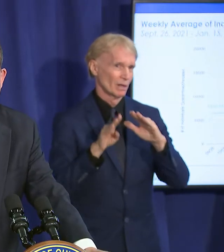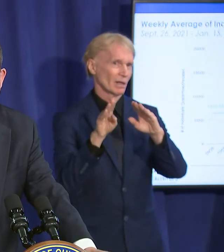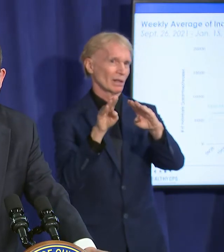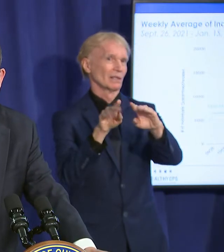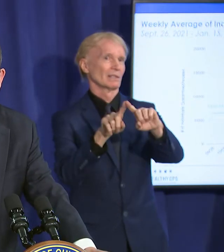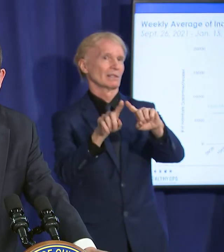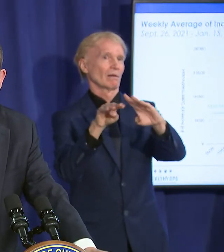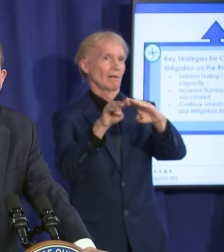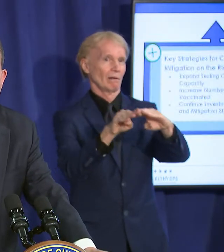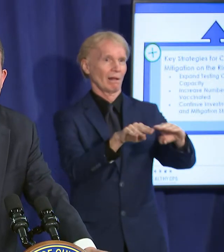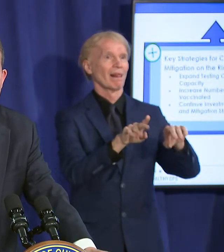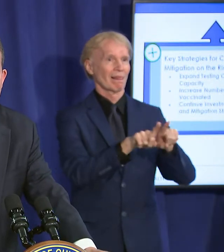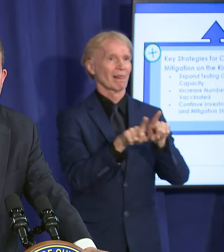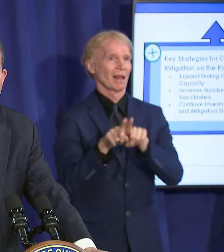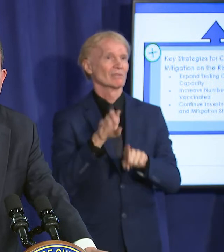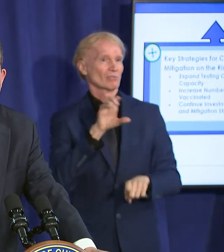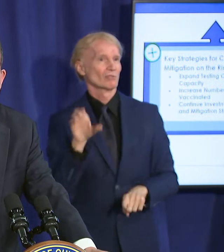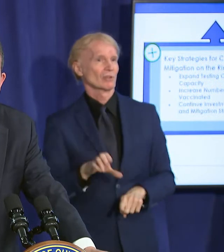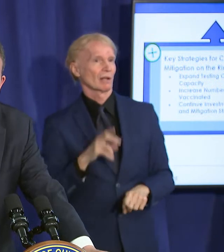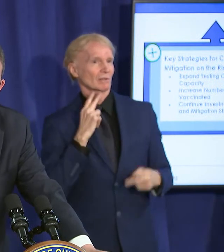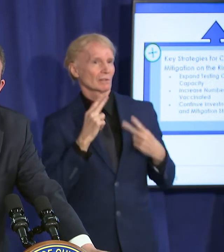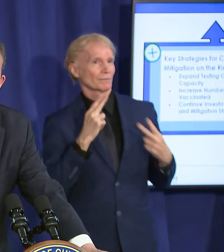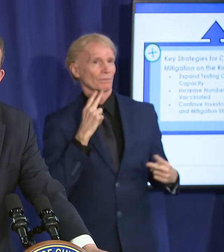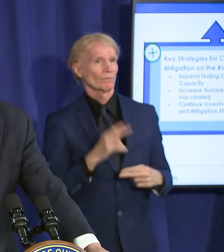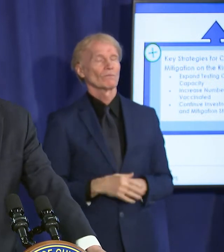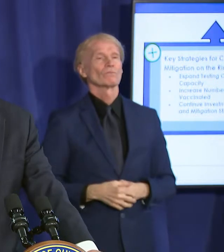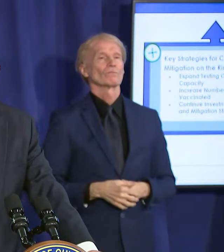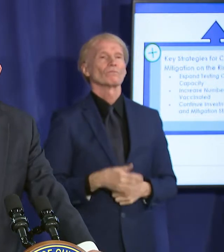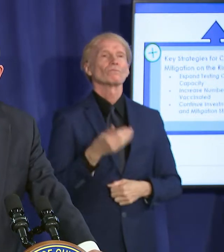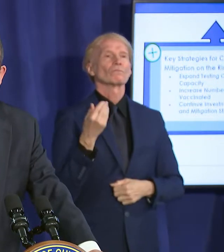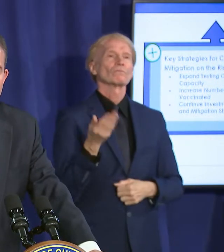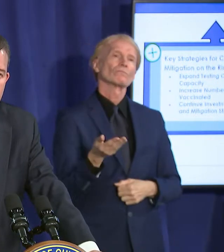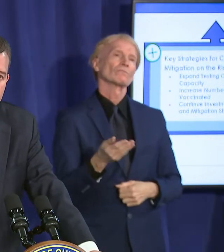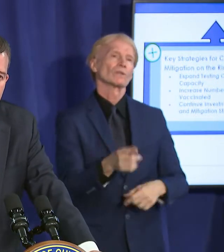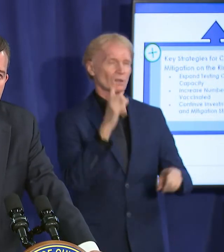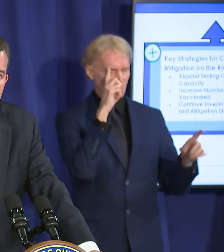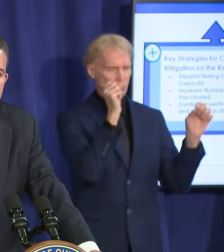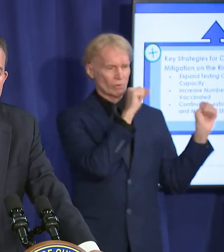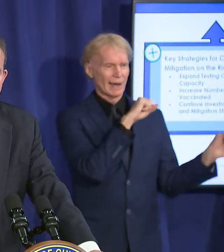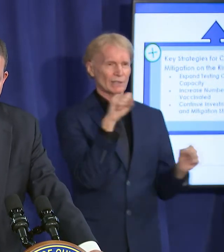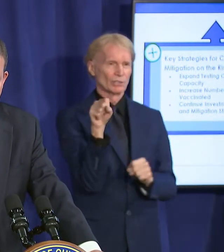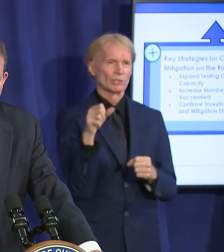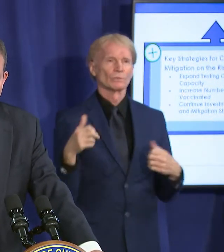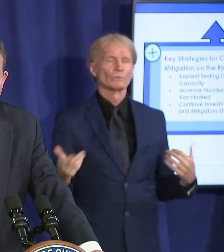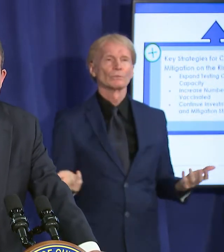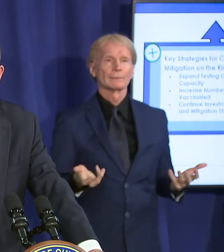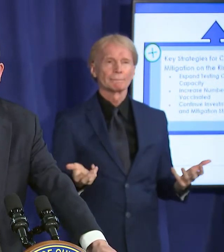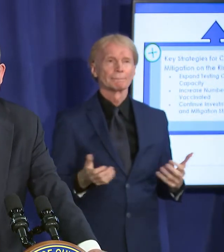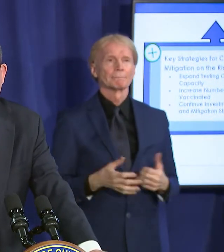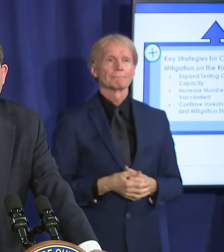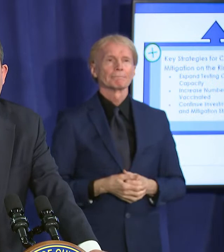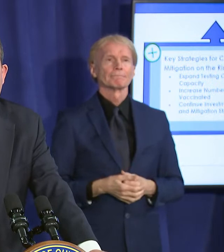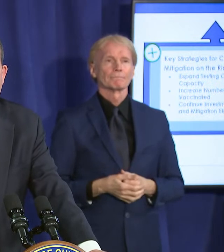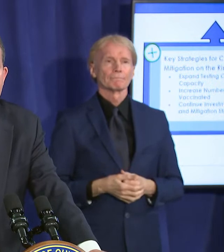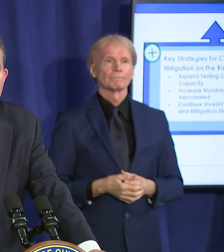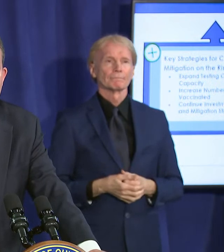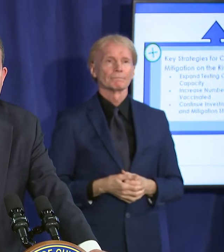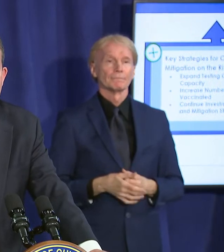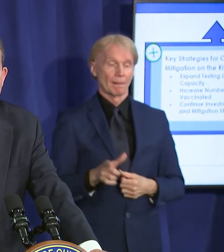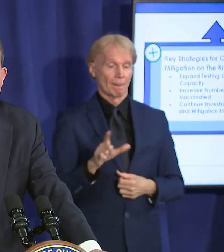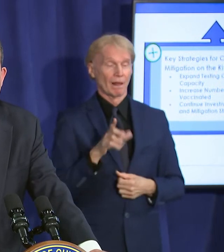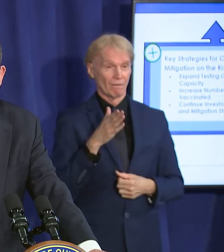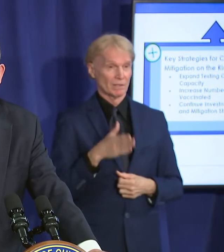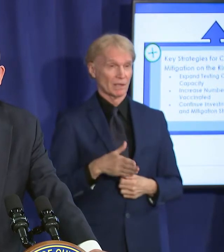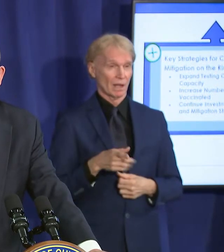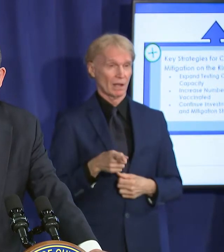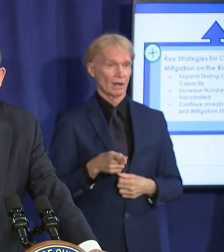has. Next slide. So I wanted to talk a little bit about our strategies. So, on the left, what you